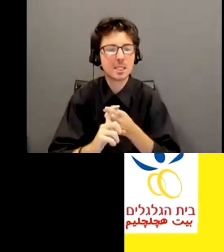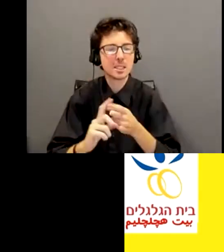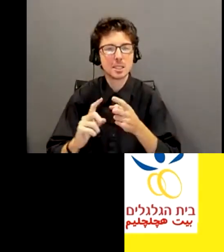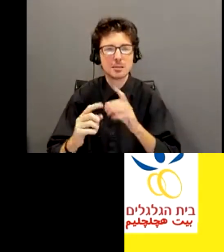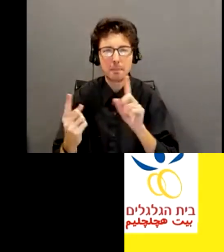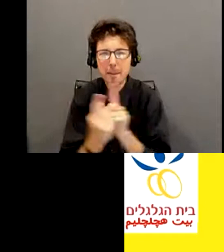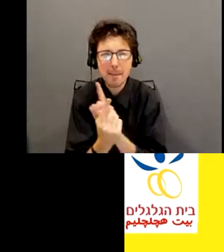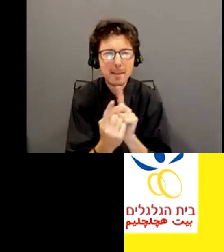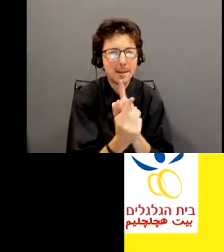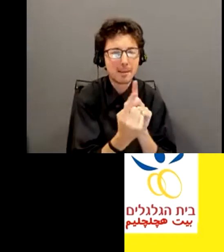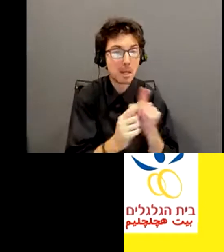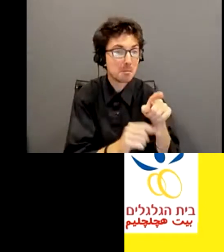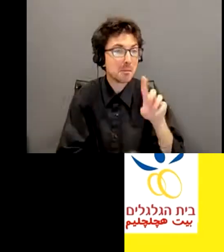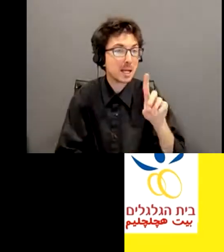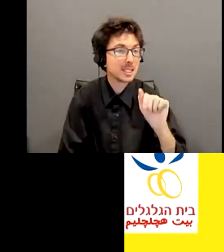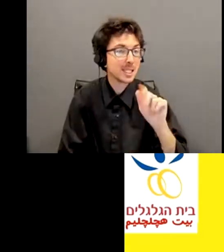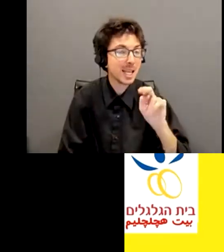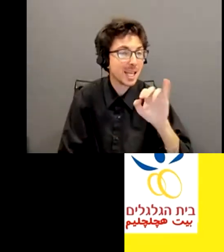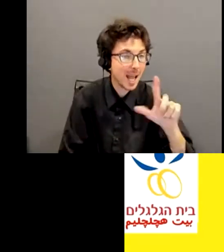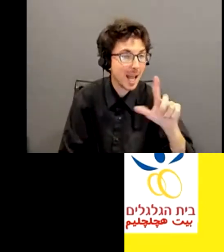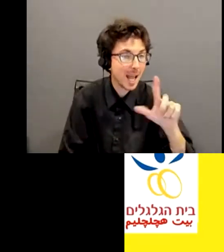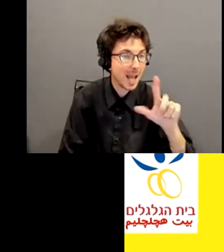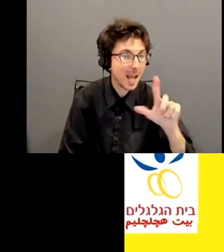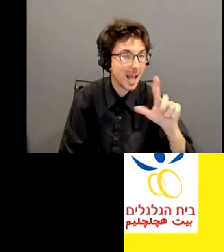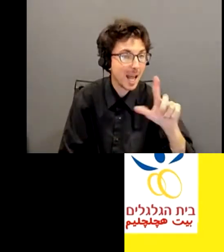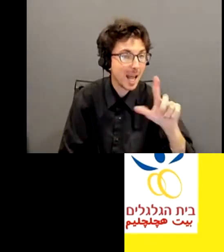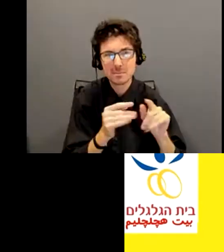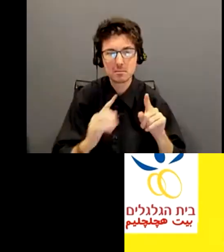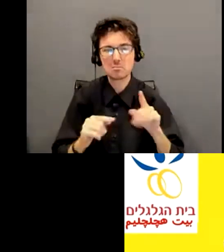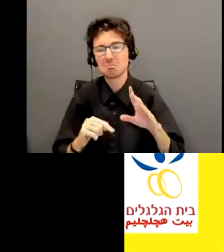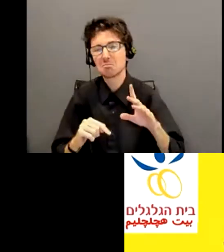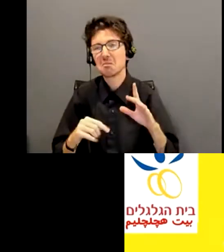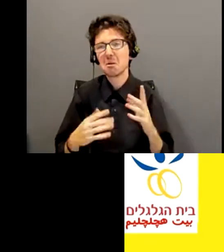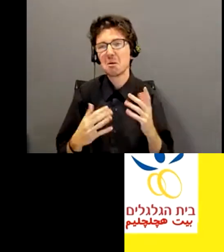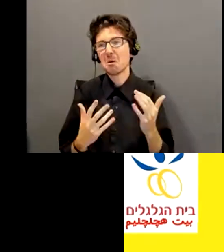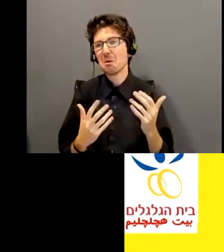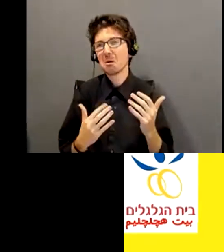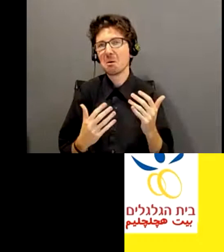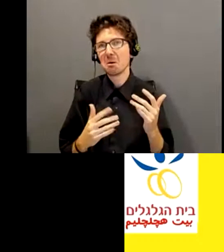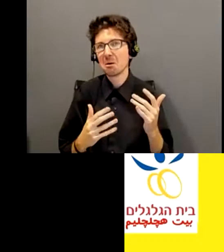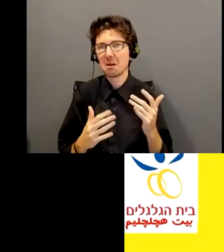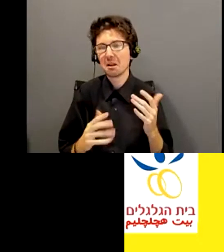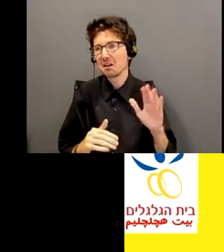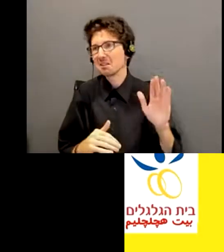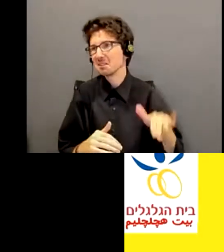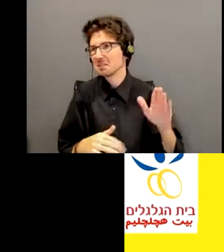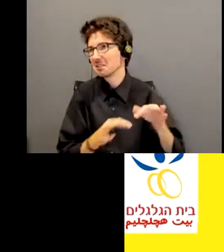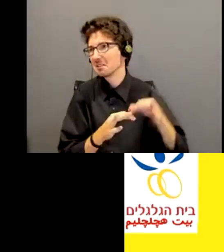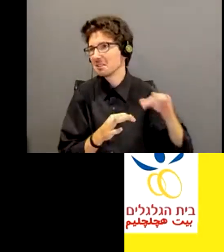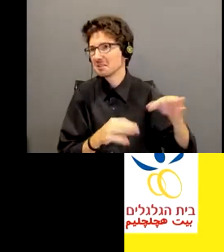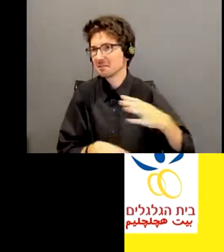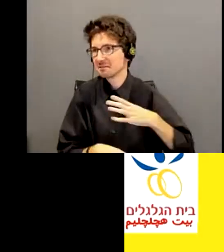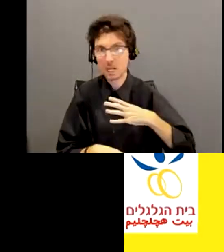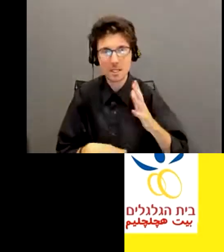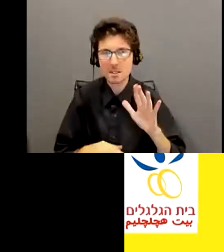like Daniel said, I can't wait every time in the month for the weekend to come because I really love to be in Beta